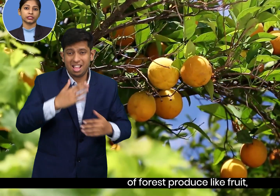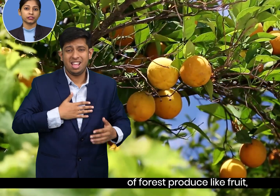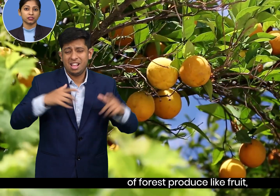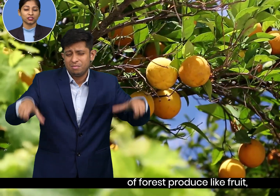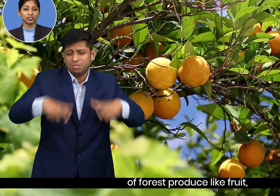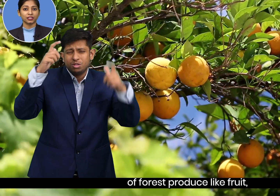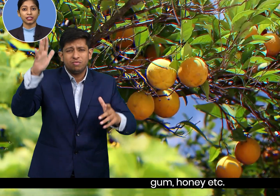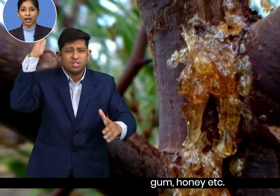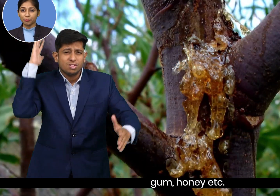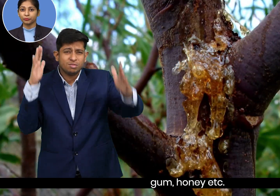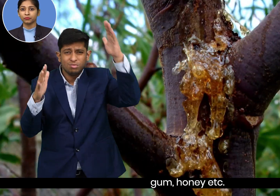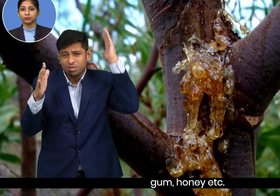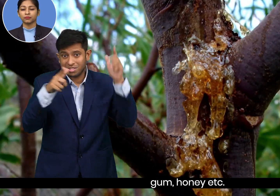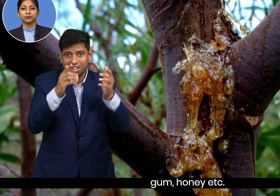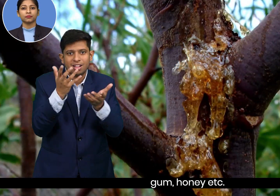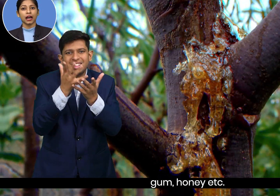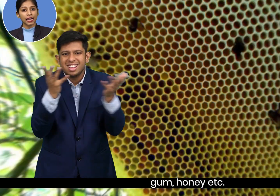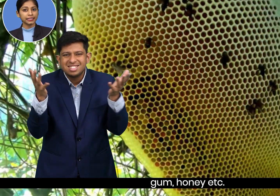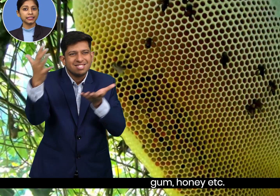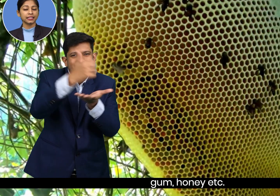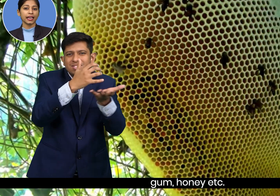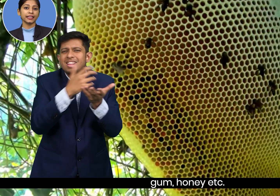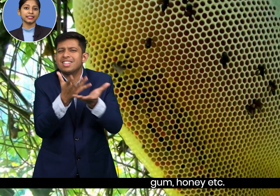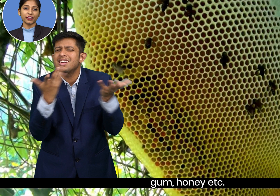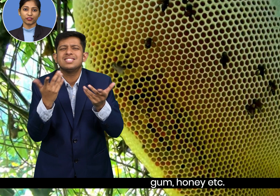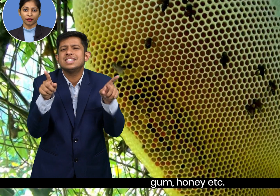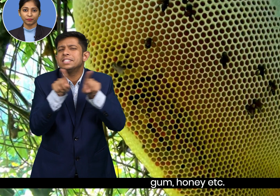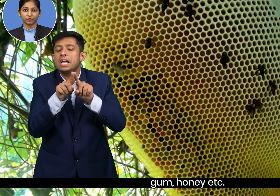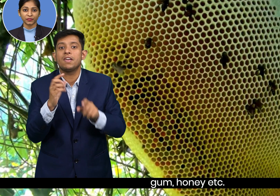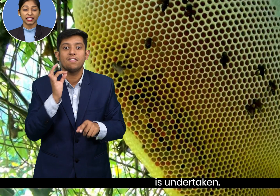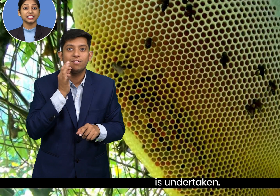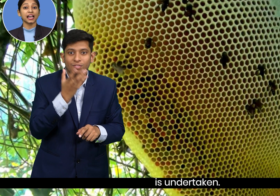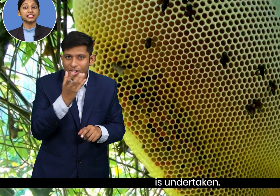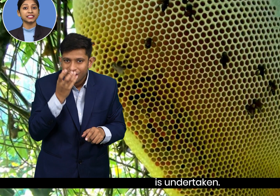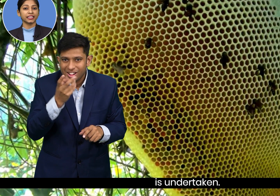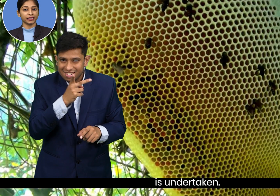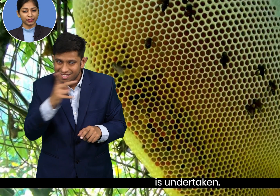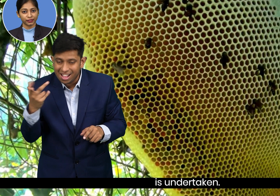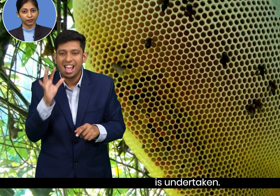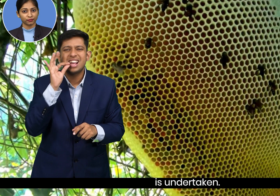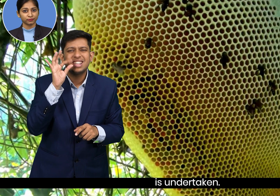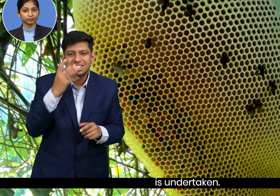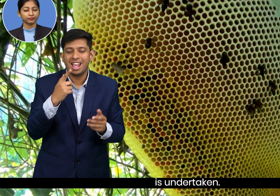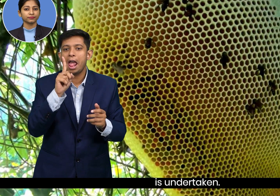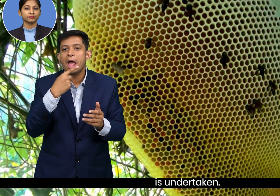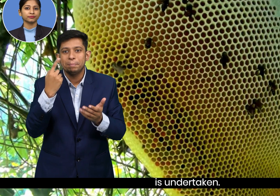fruit, gum, honey, etc. is undertaken.